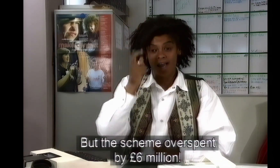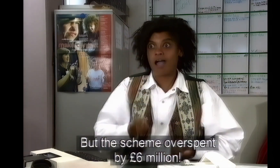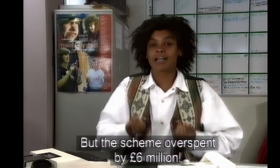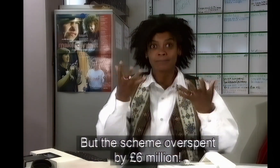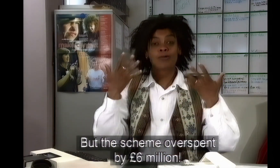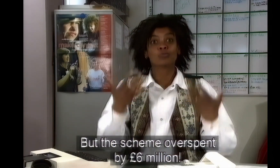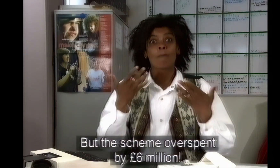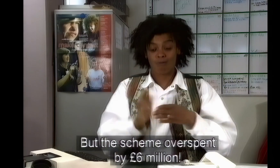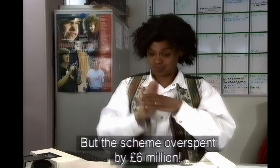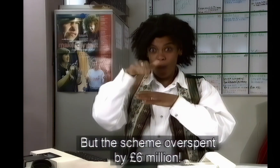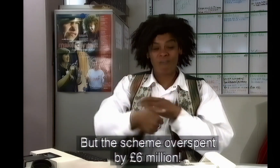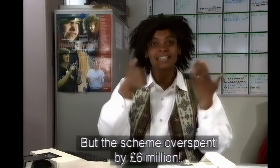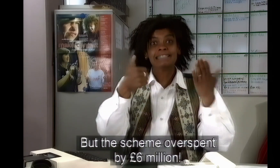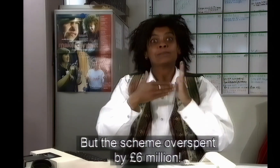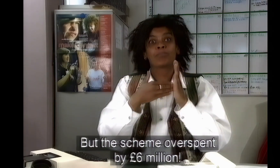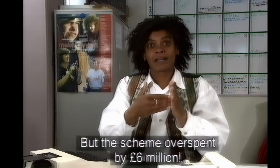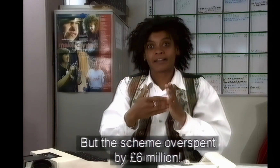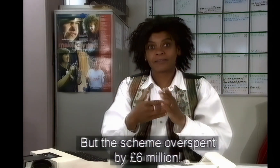some £6 million.